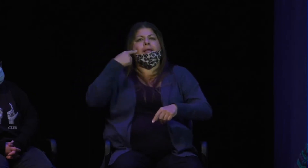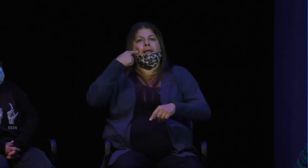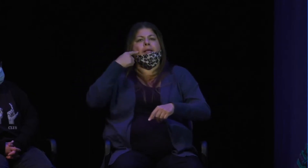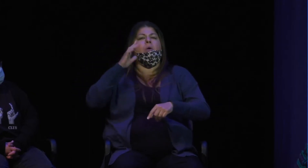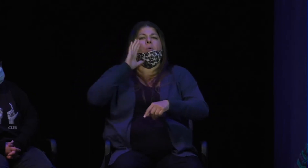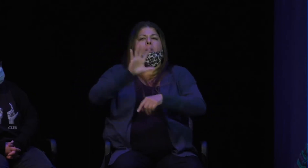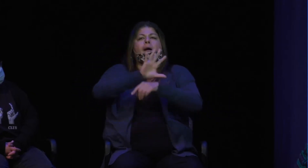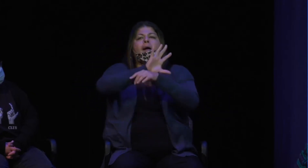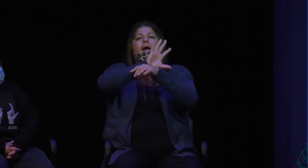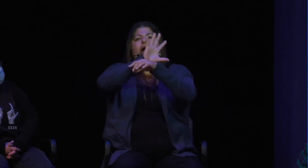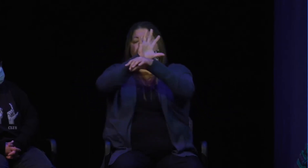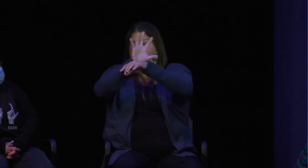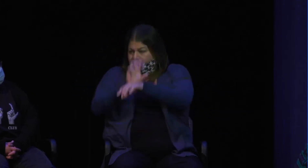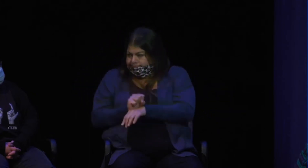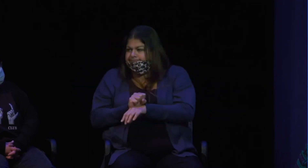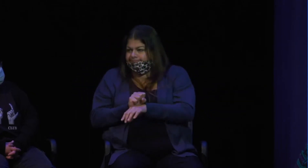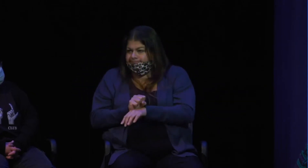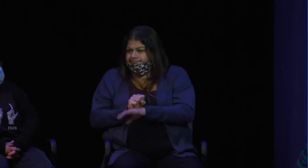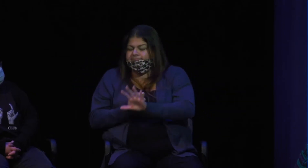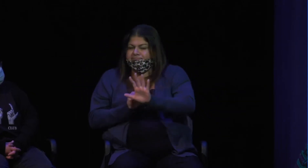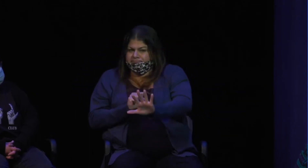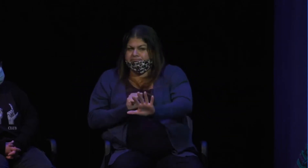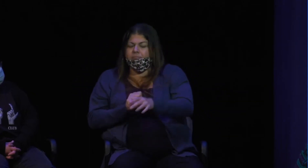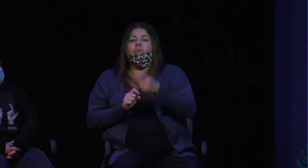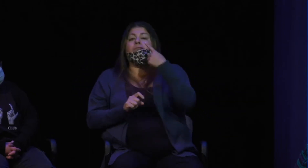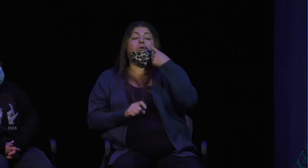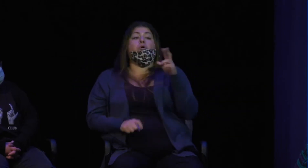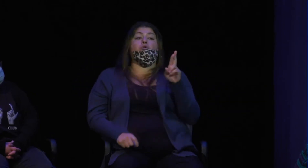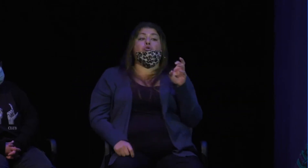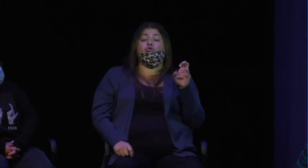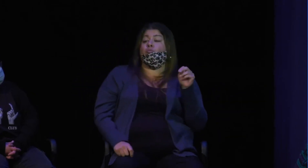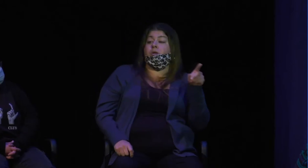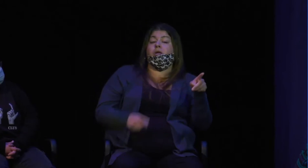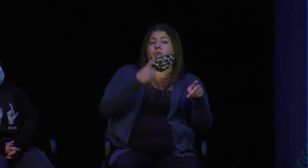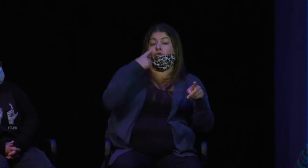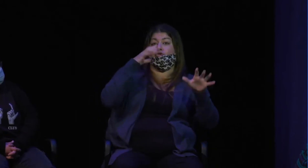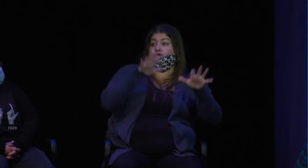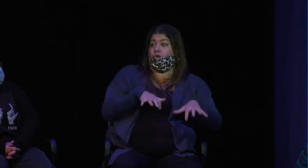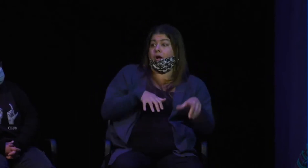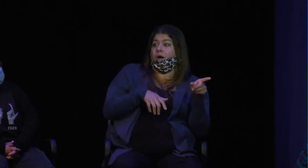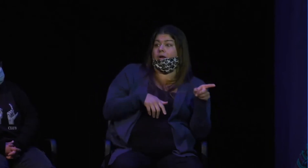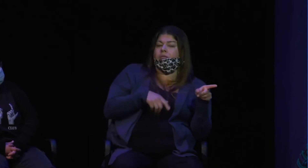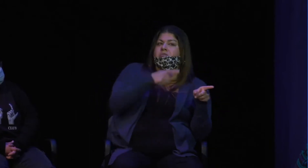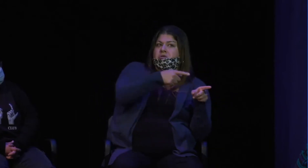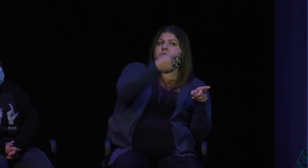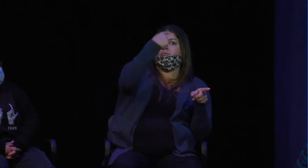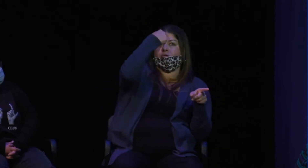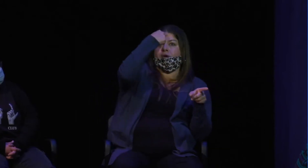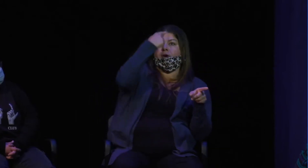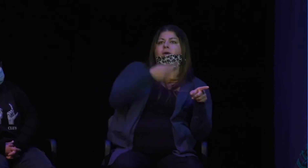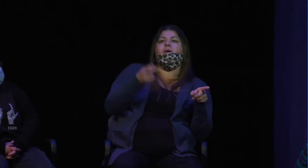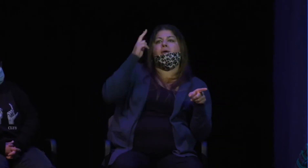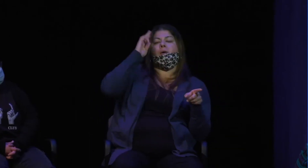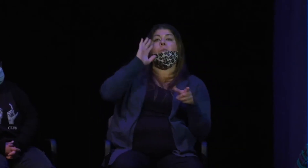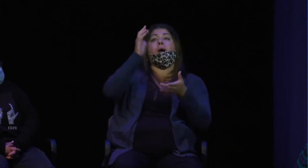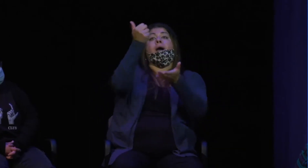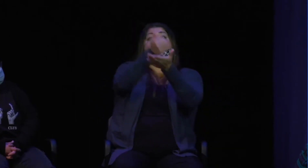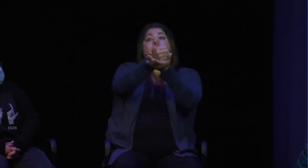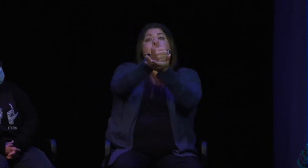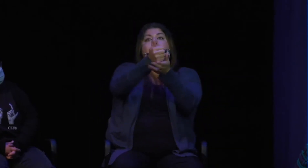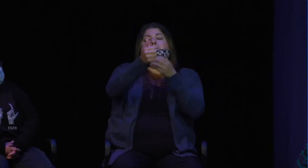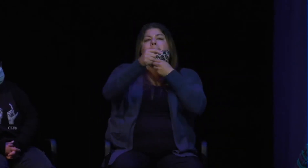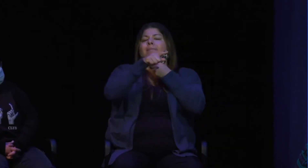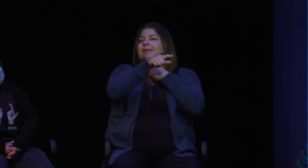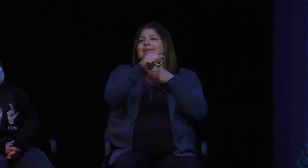hearing aid. So I was somewhat prepared for that. Now, Ruben, he had a shock.